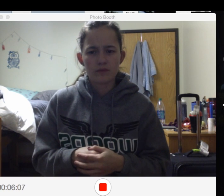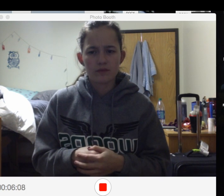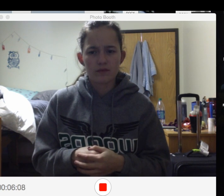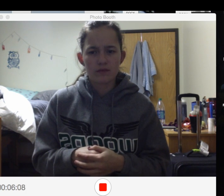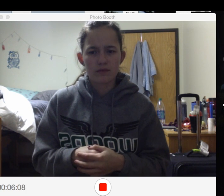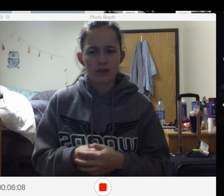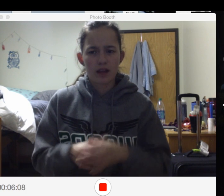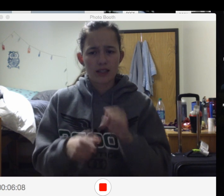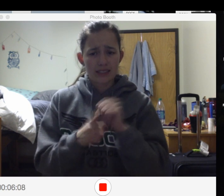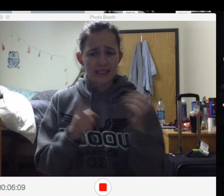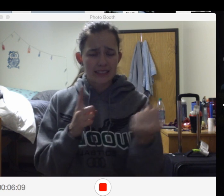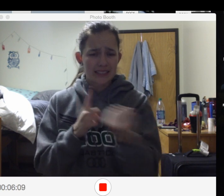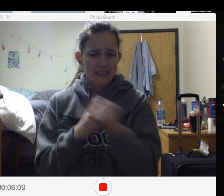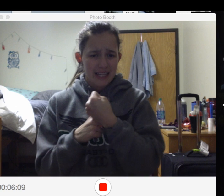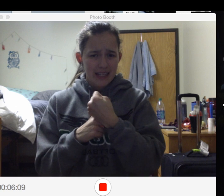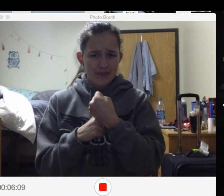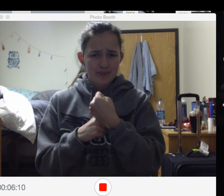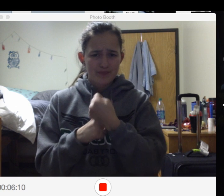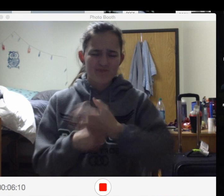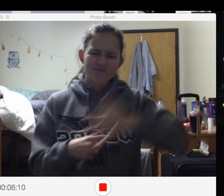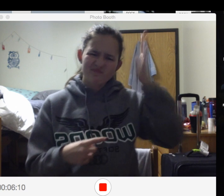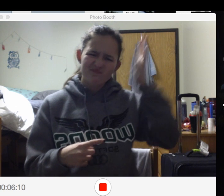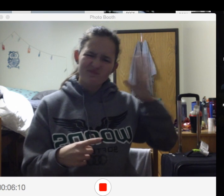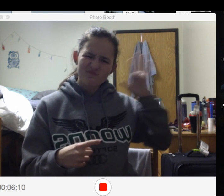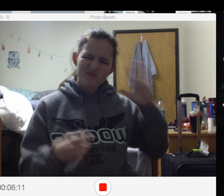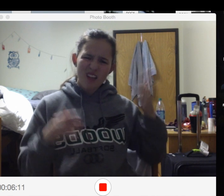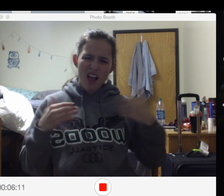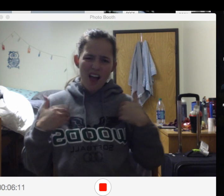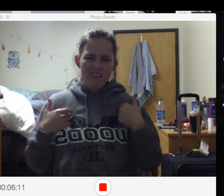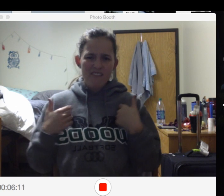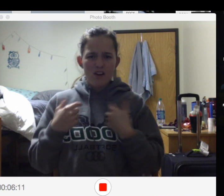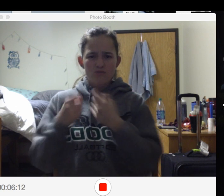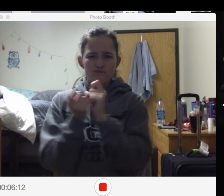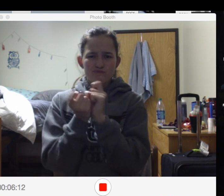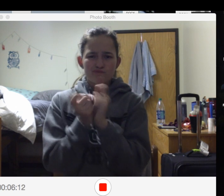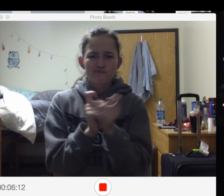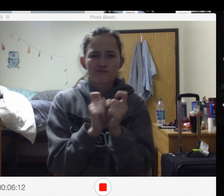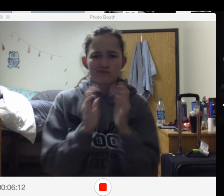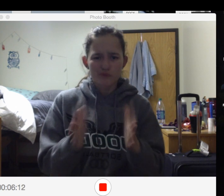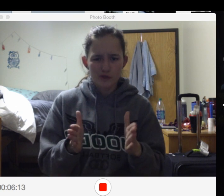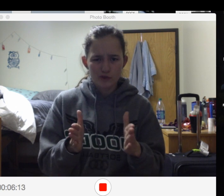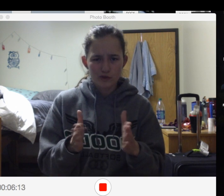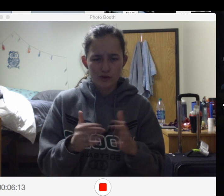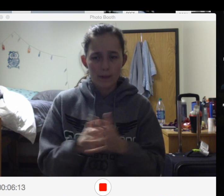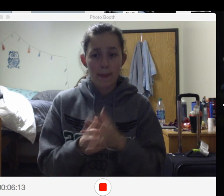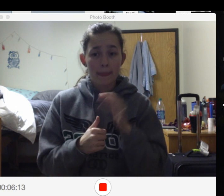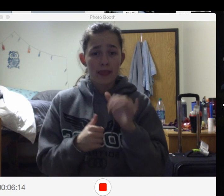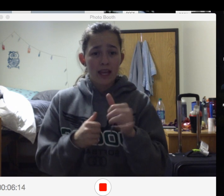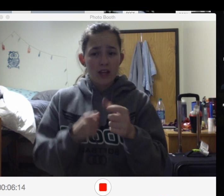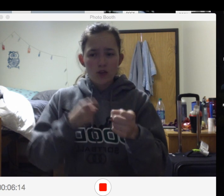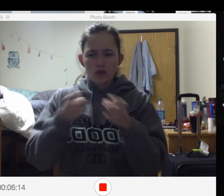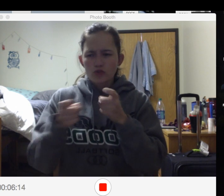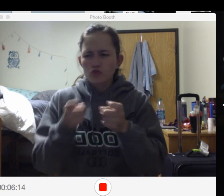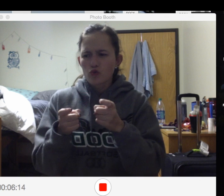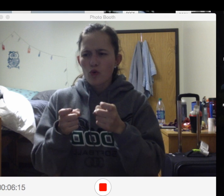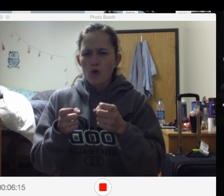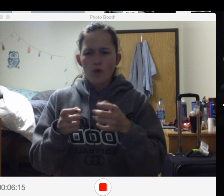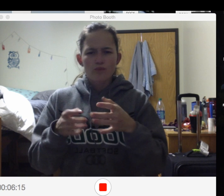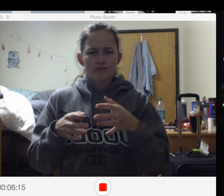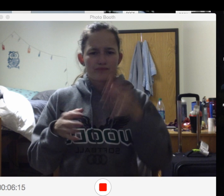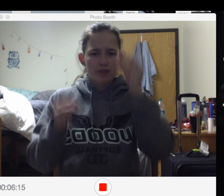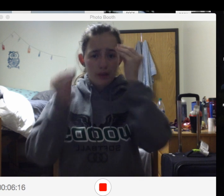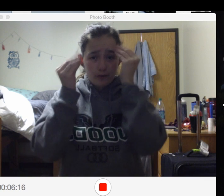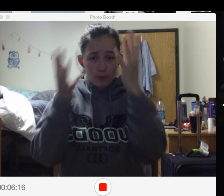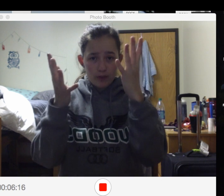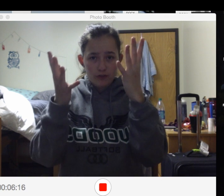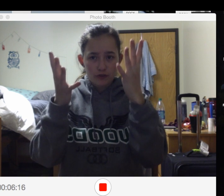In a broadcast society, there were these gatekeepers, the editors, and they controlled the flows of information. And